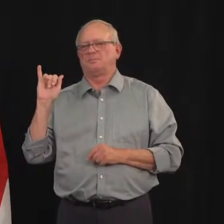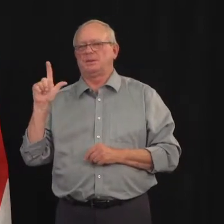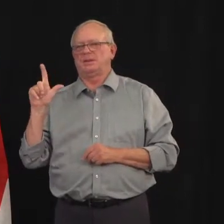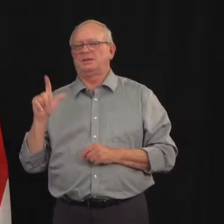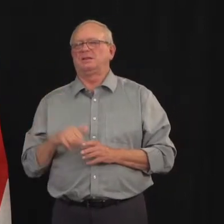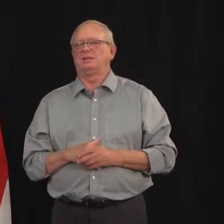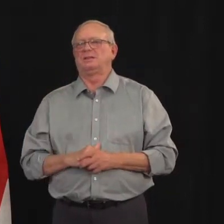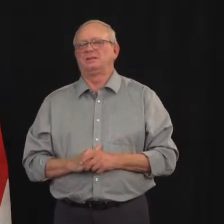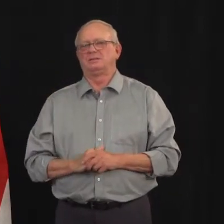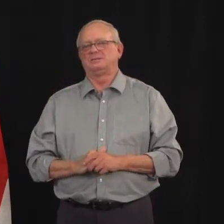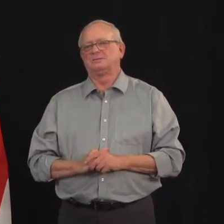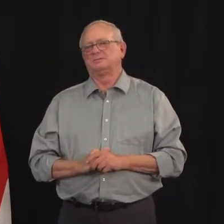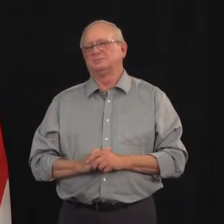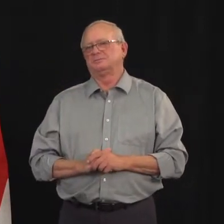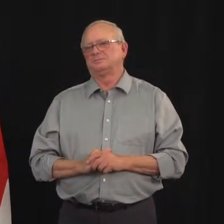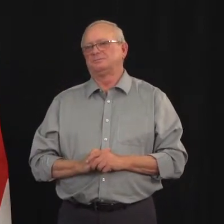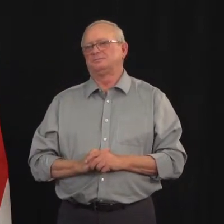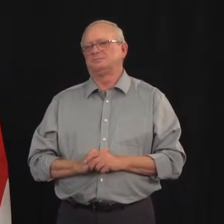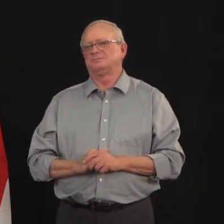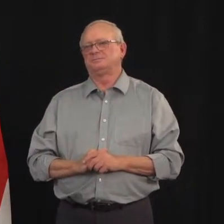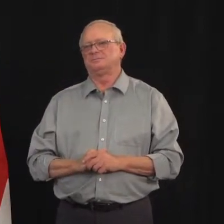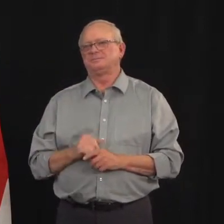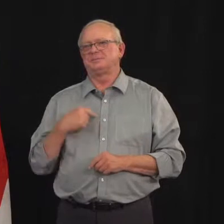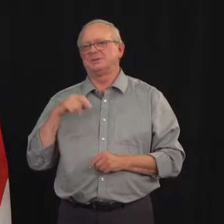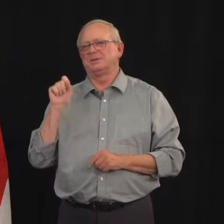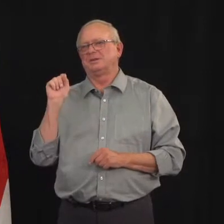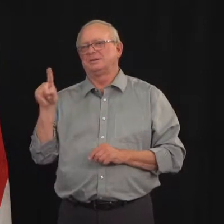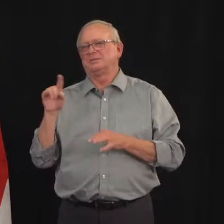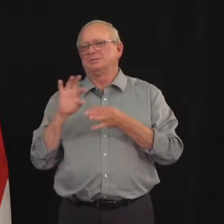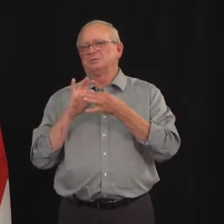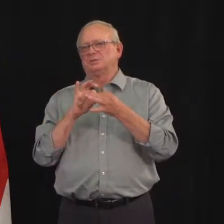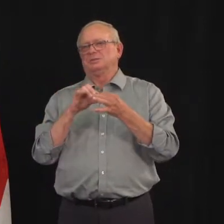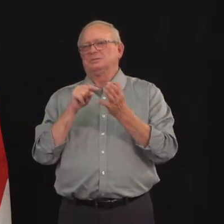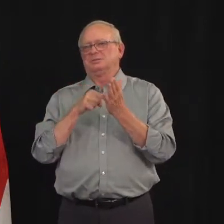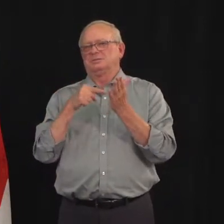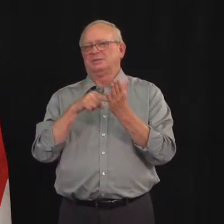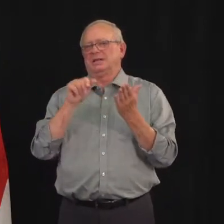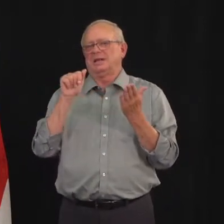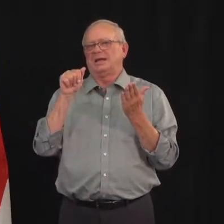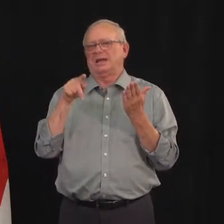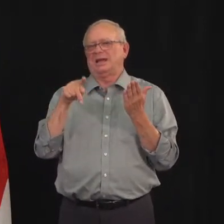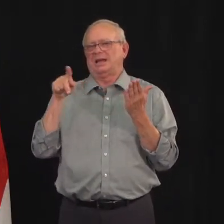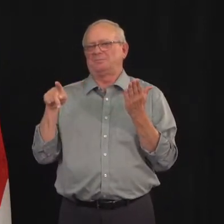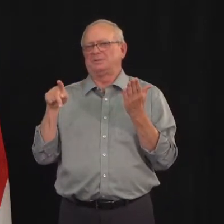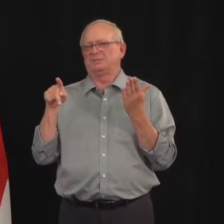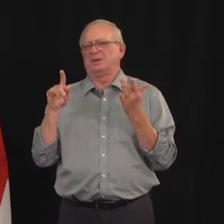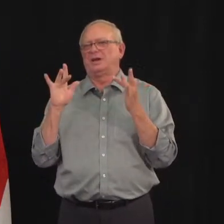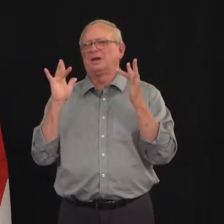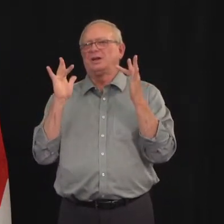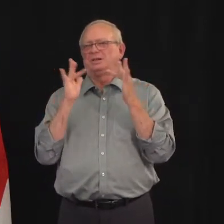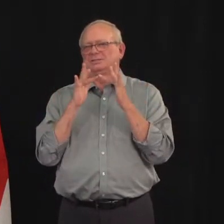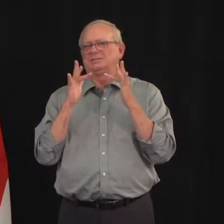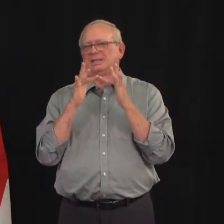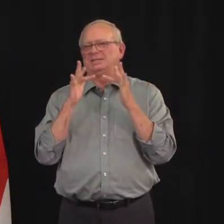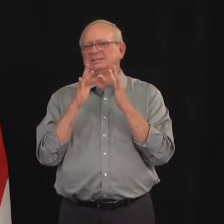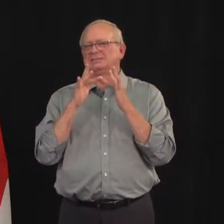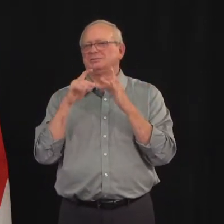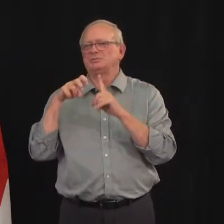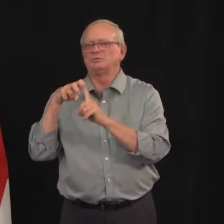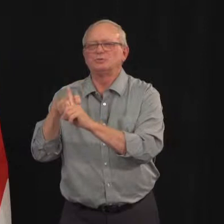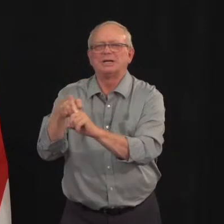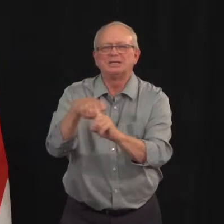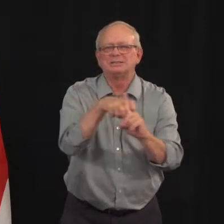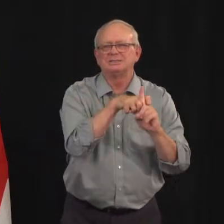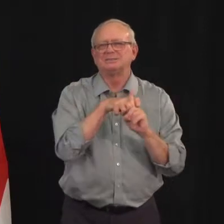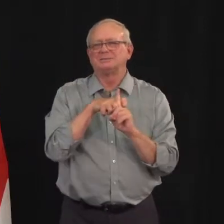question about contact tracing apps. After some delays, the federal government's app seems to be getting closer to launch. It seems pretty clear it'll